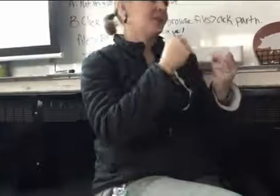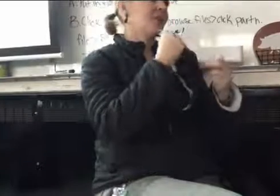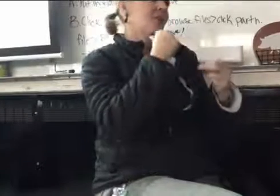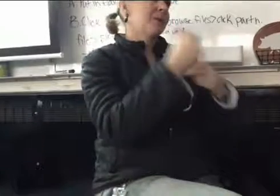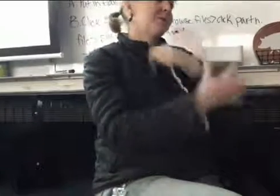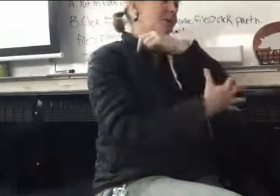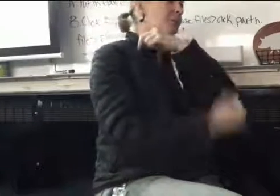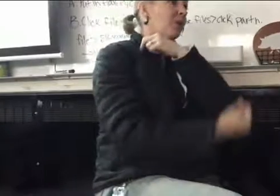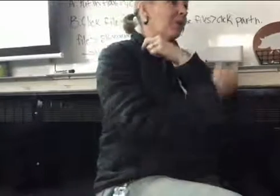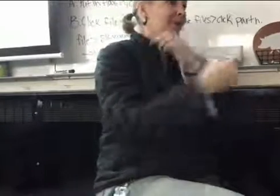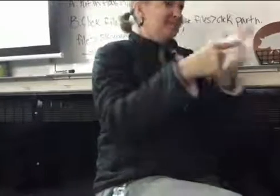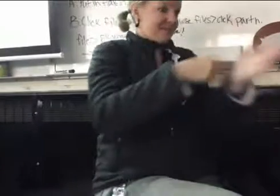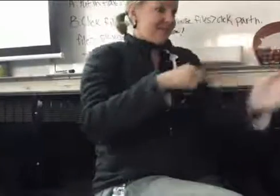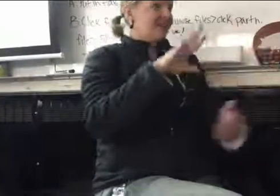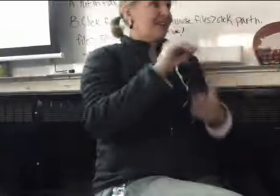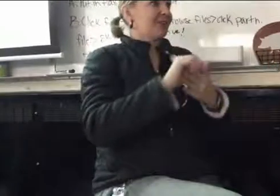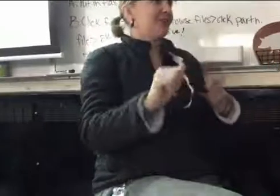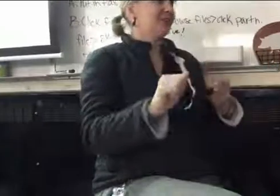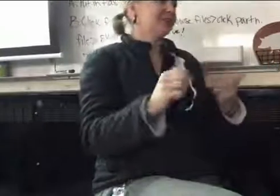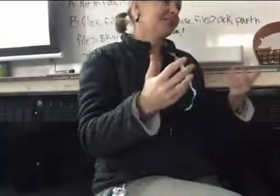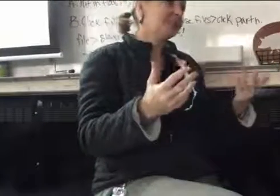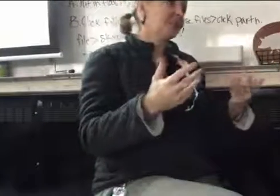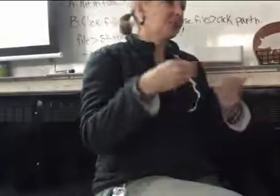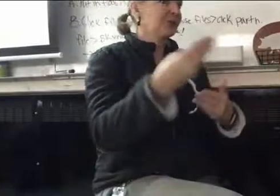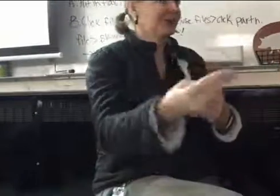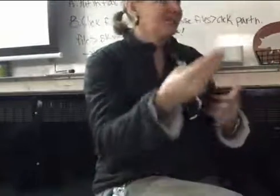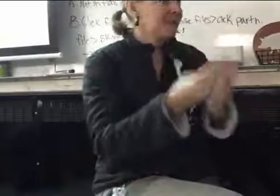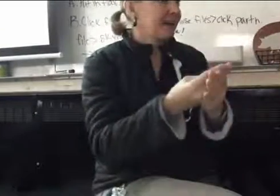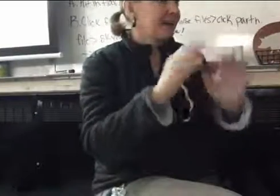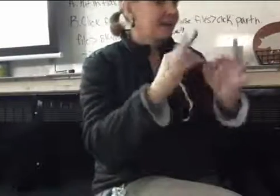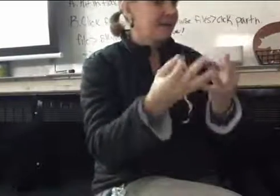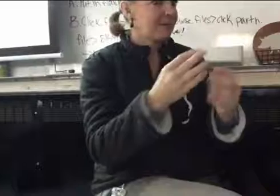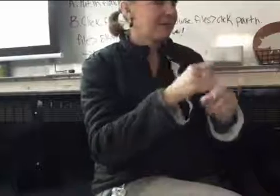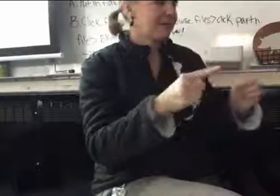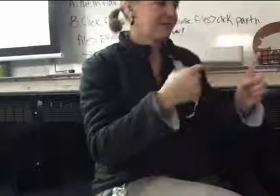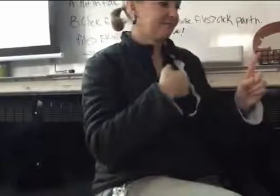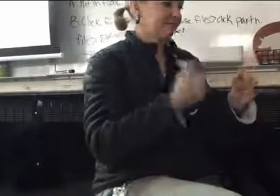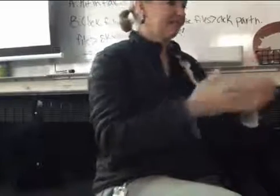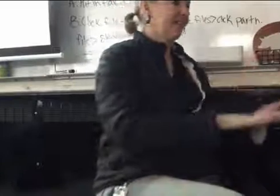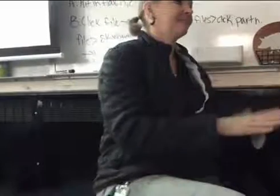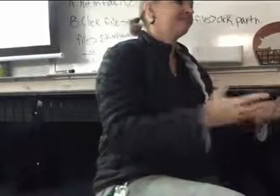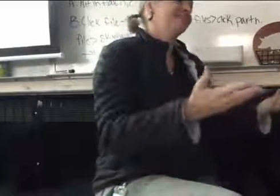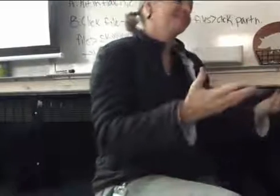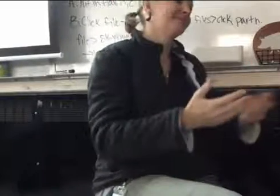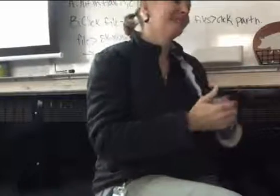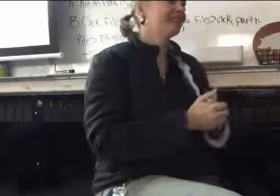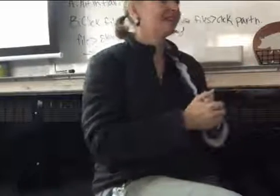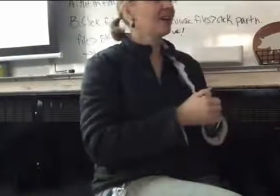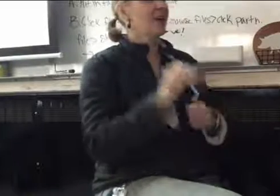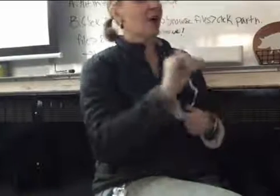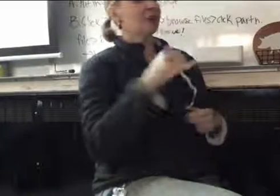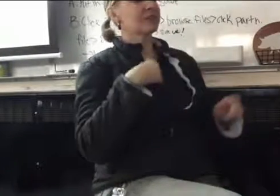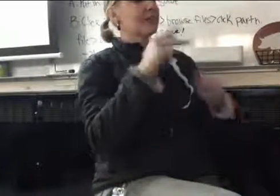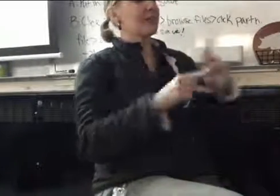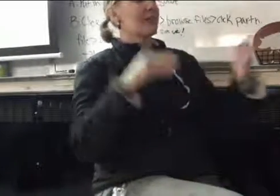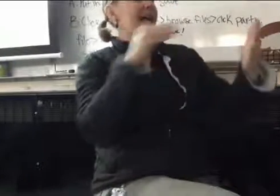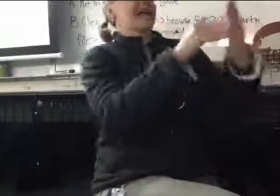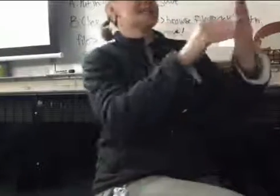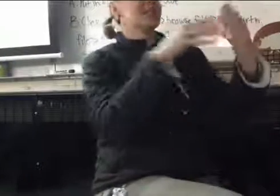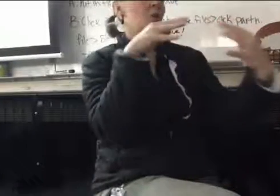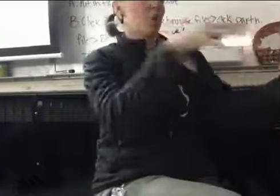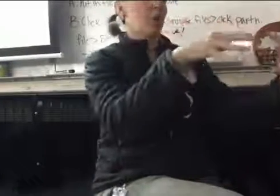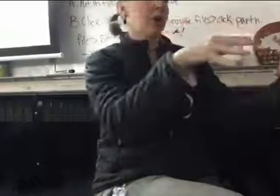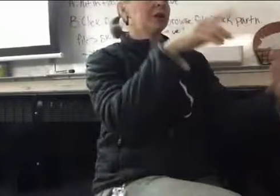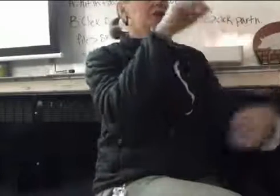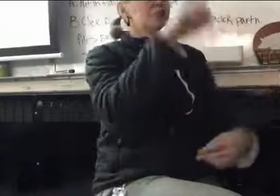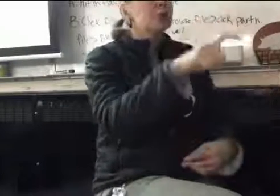of a good thing. Now on the next side, we also have the people who are against the war. In theory, you should have heard this